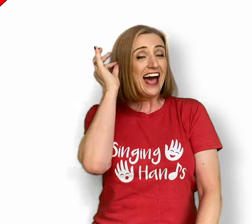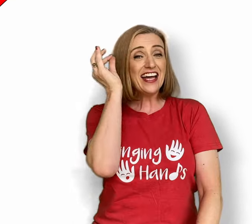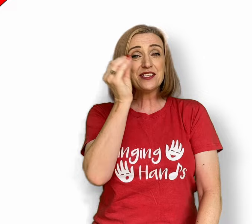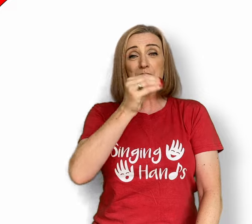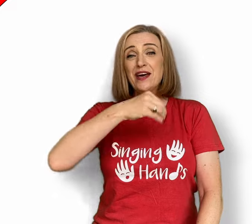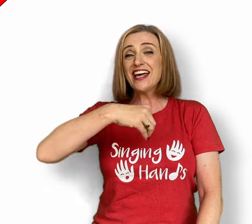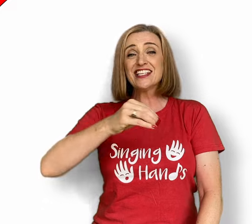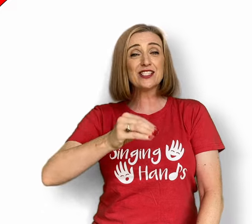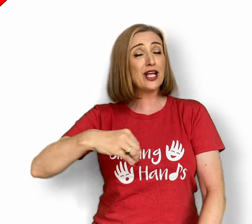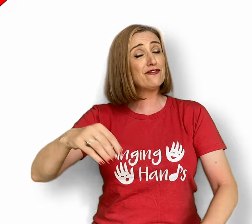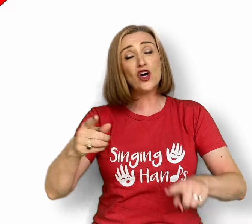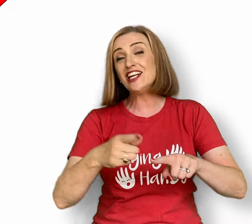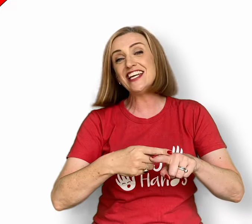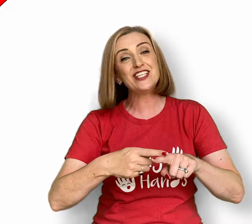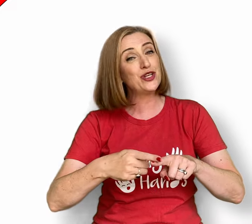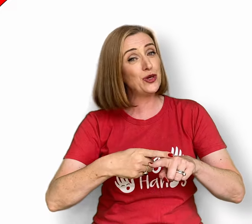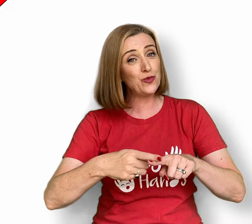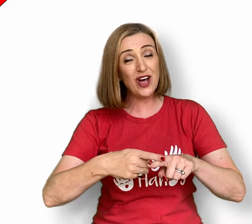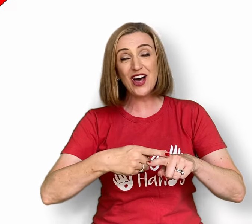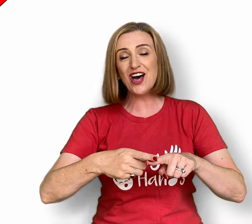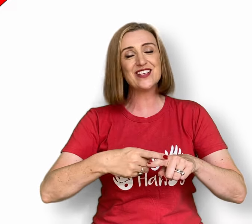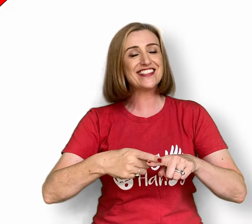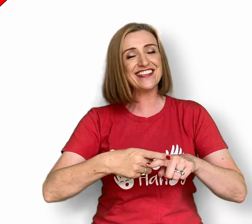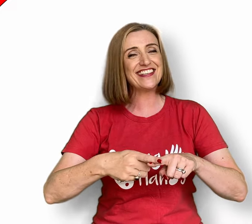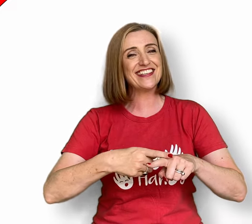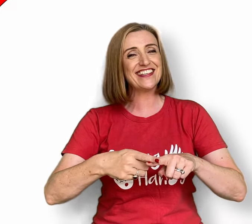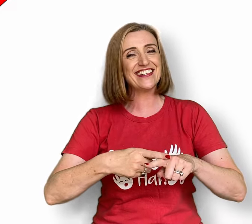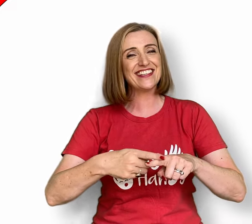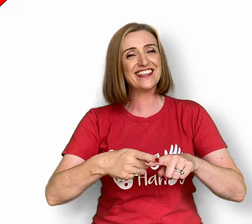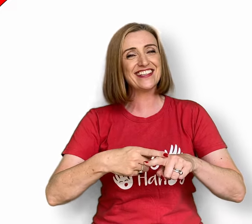pens and a pencil for literacy.